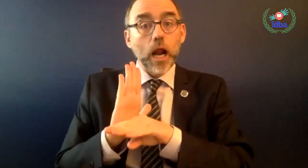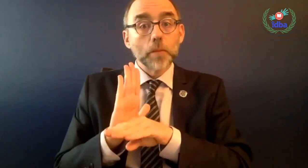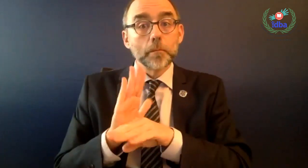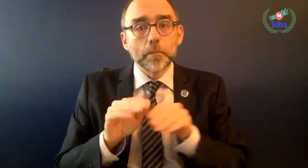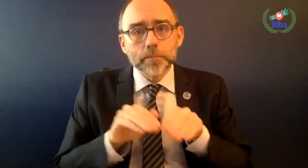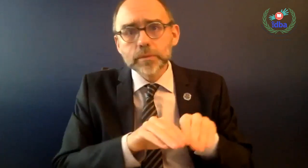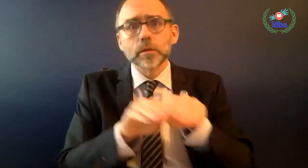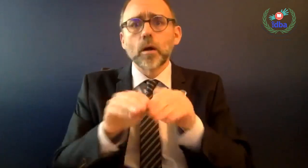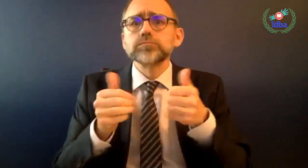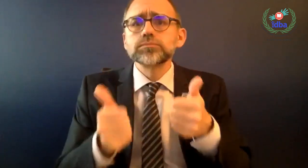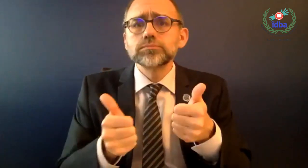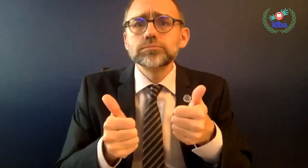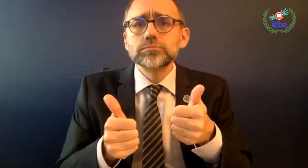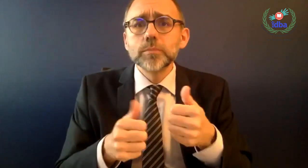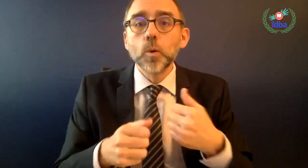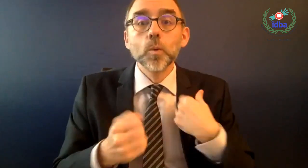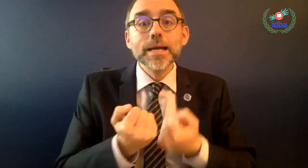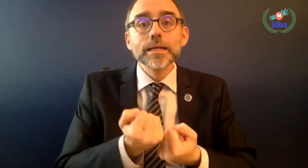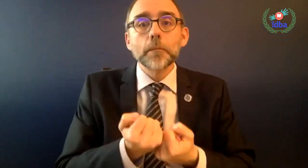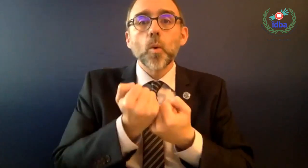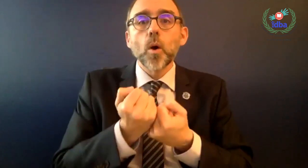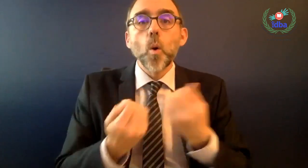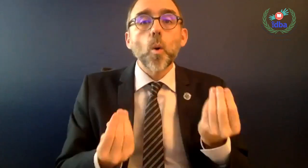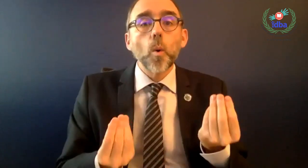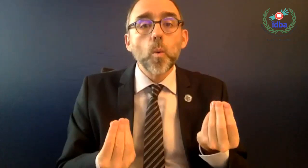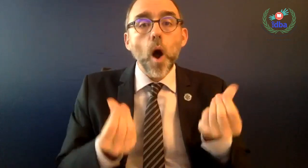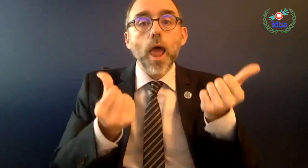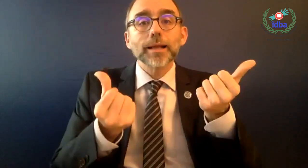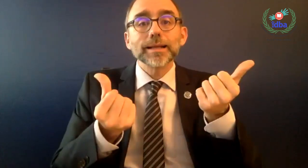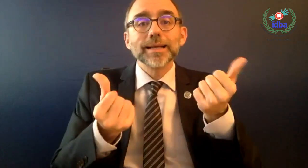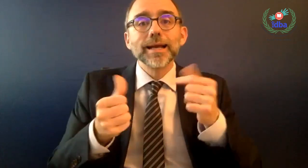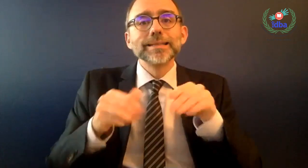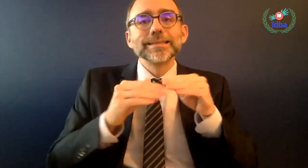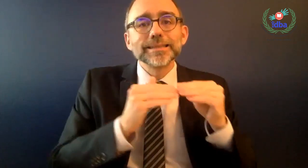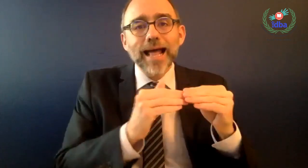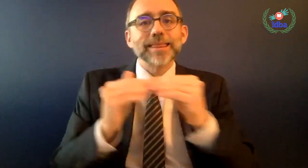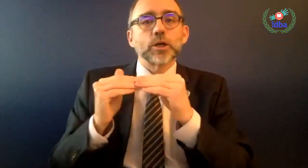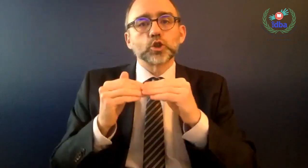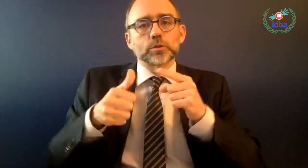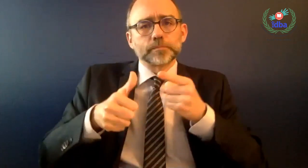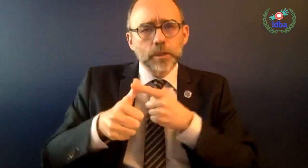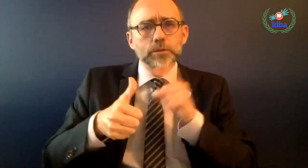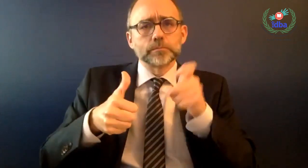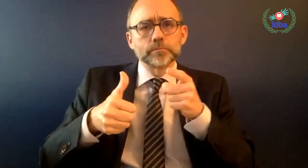And if the curriculum is wanted by the deaf community also to be standardized, then it is a yes.